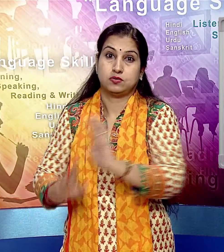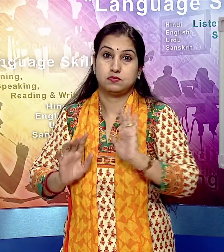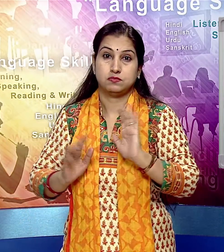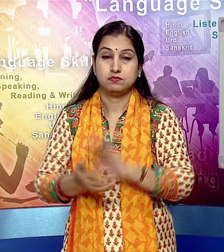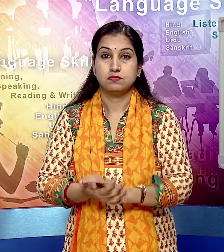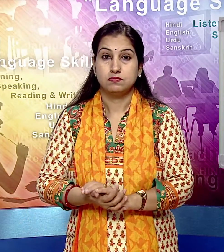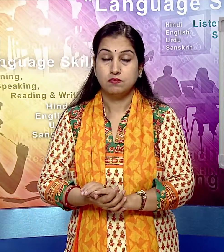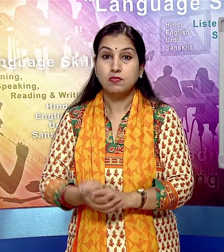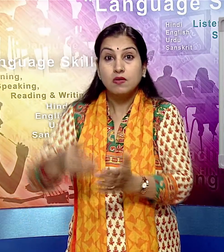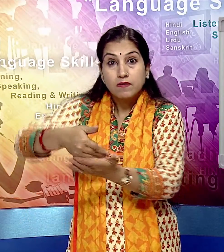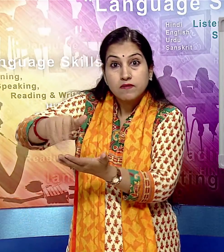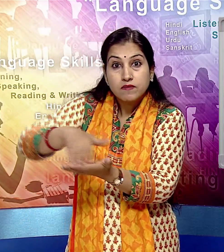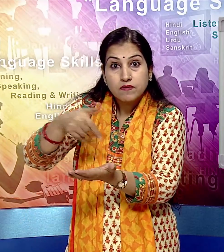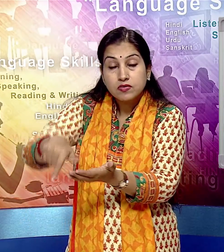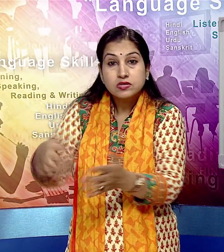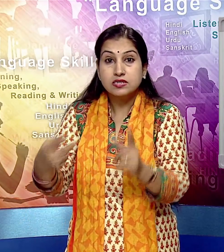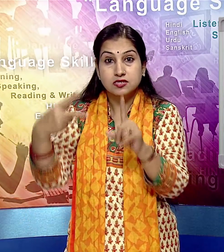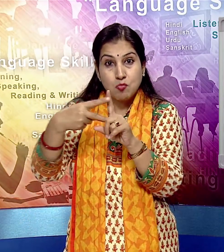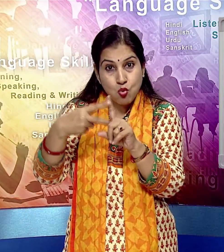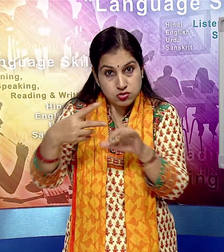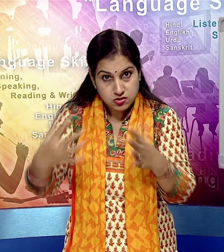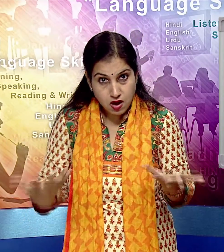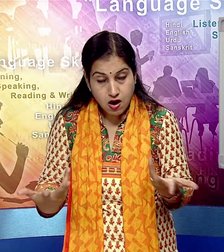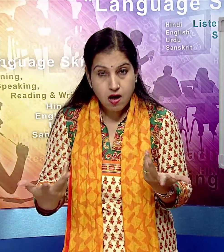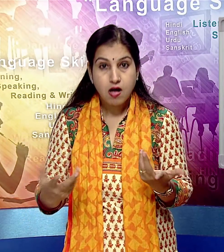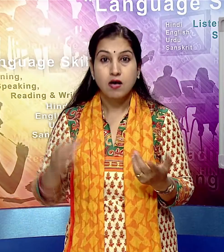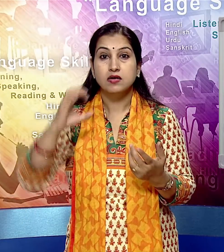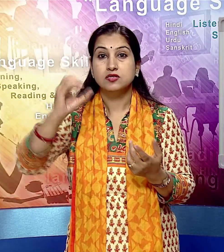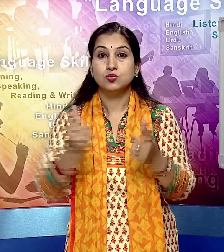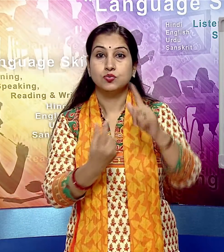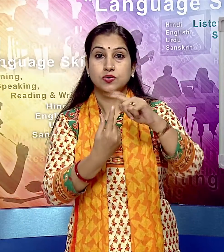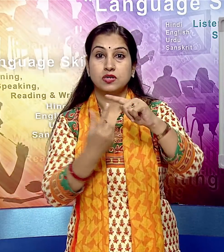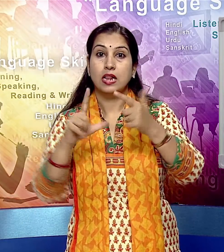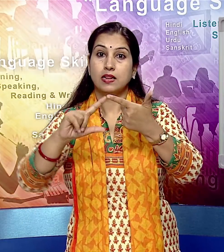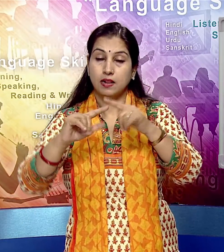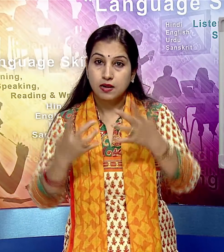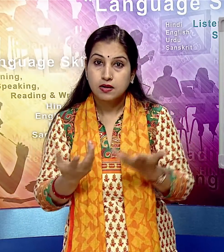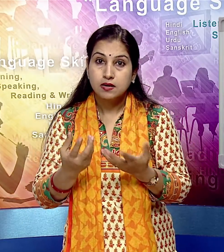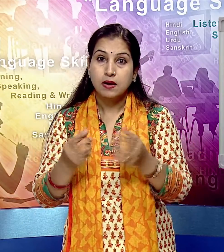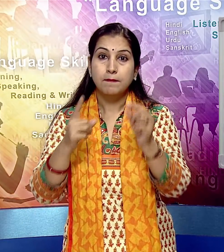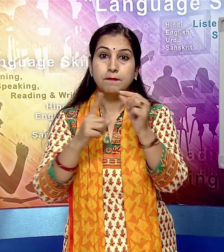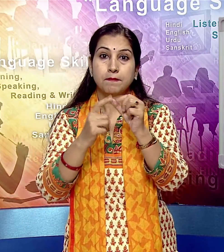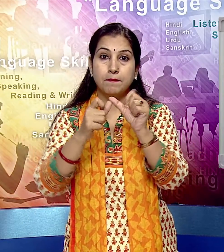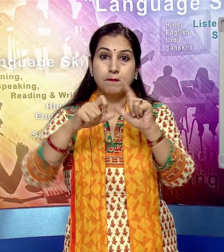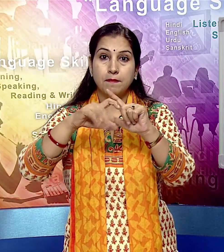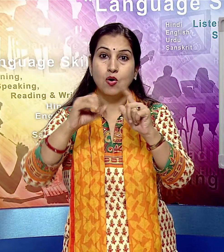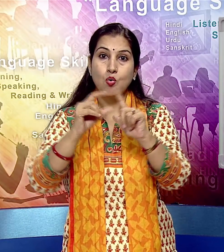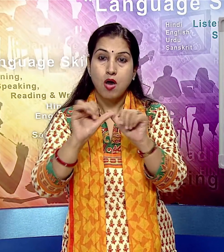Fried foods are samosa, cutlets, pakoras, and kachoris.